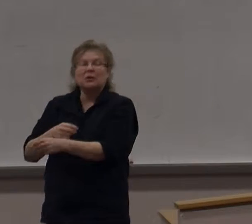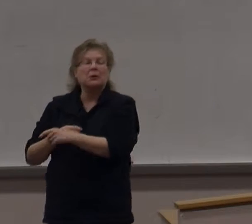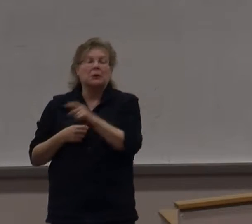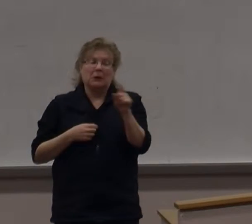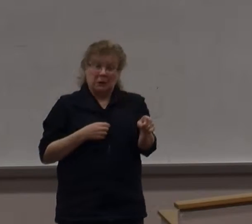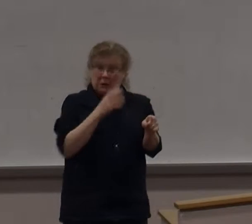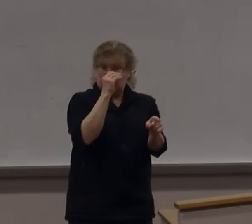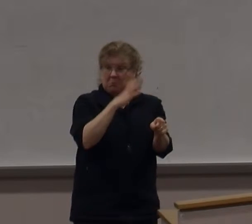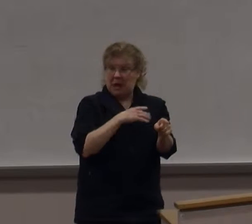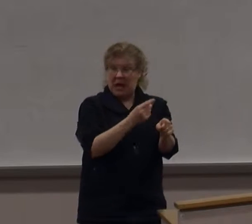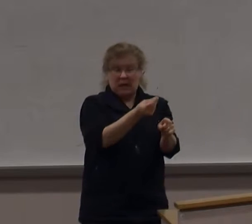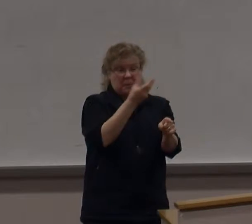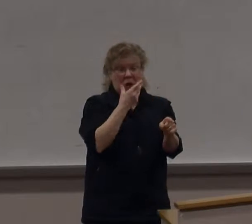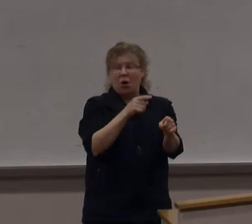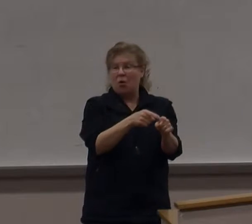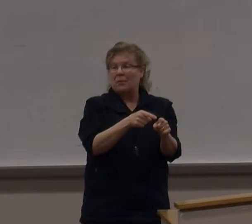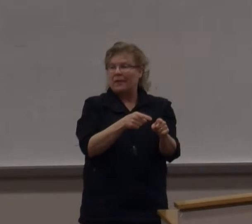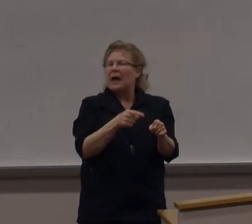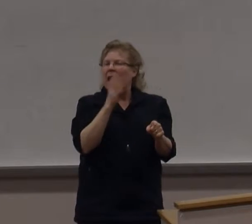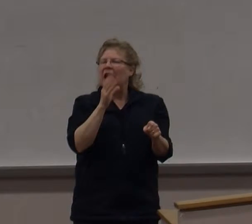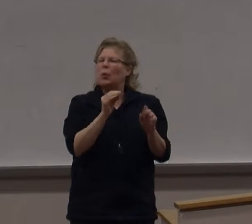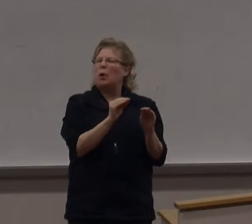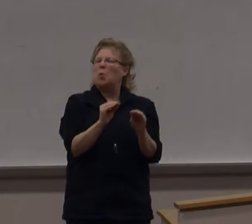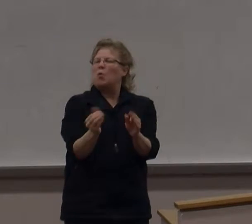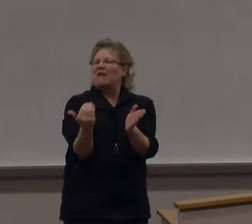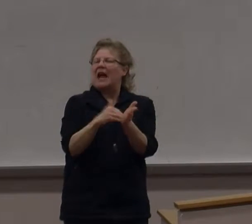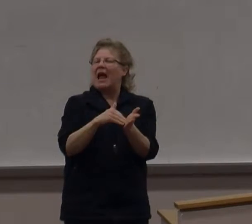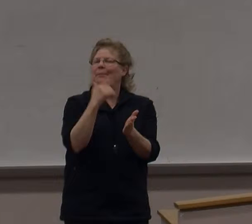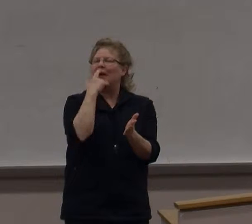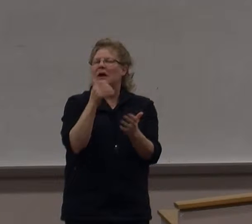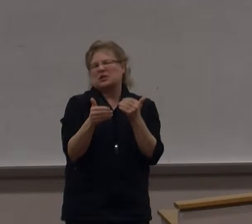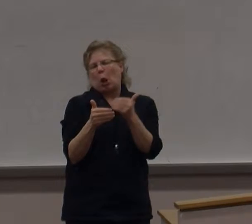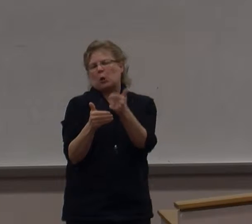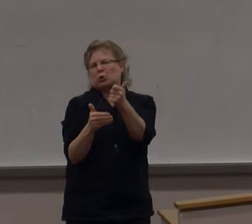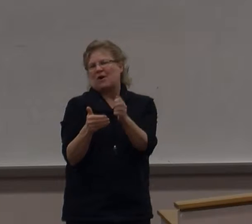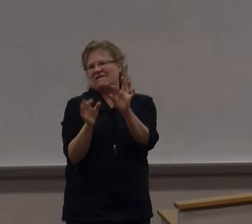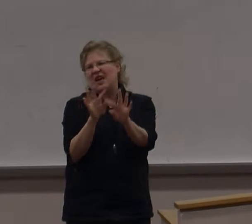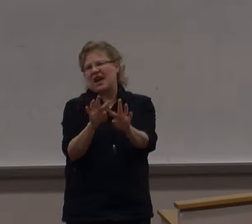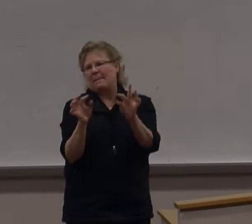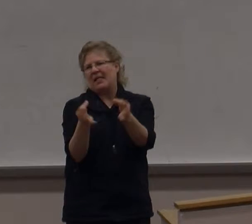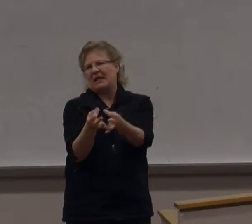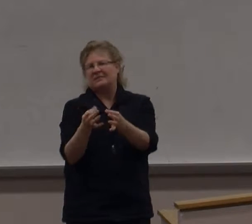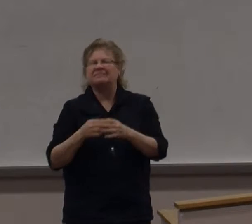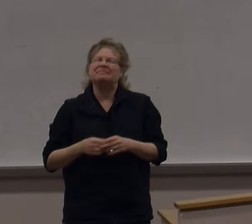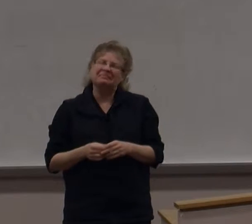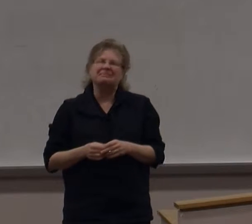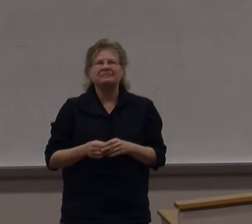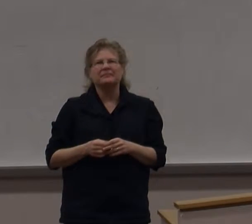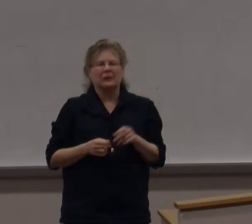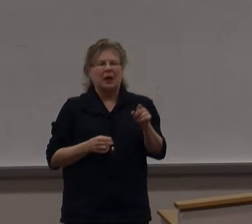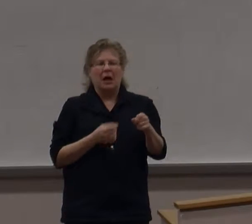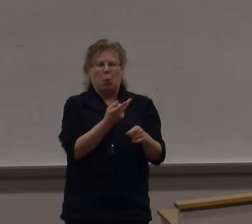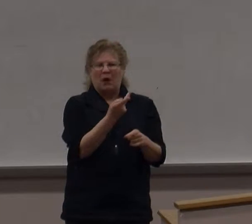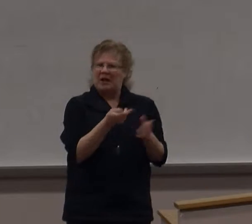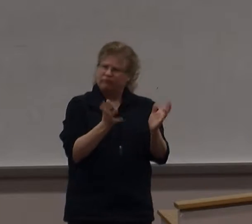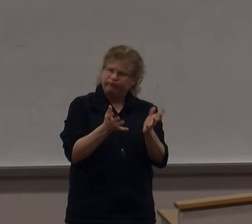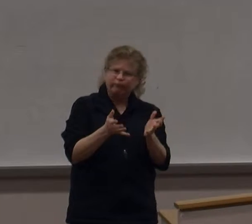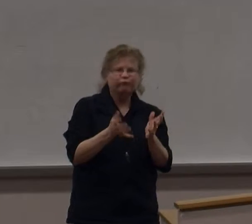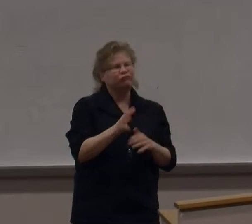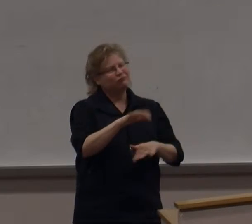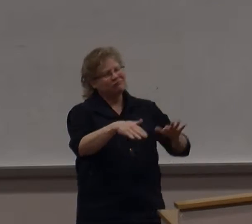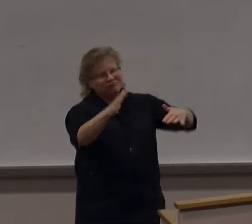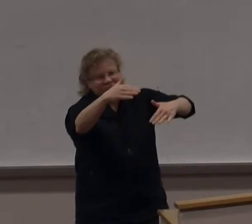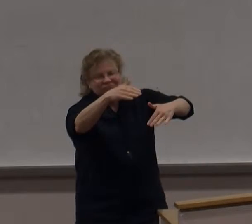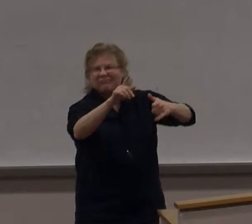family. We fell back out of touch, but then as I was working on this lecture over the weekend and